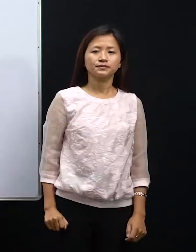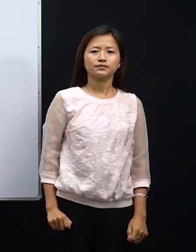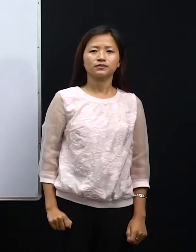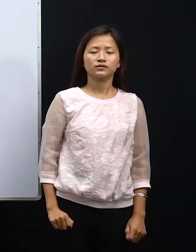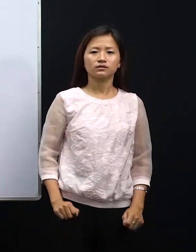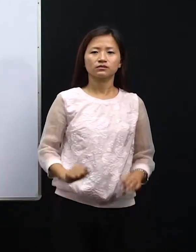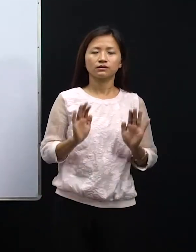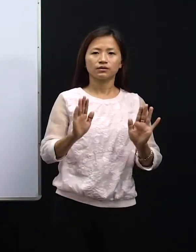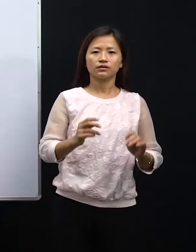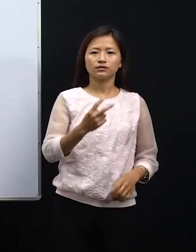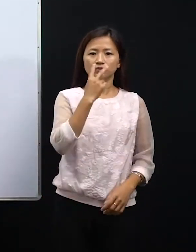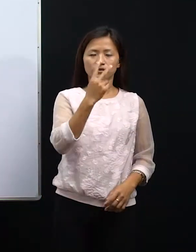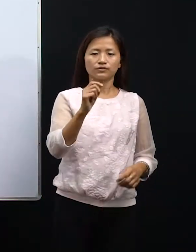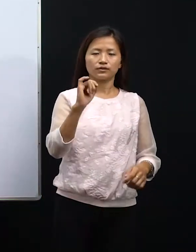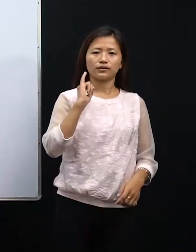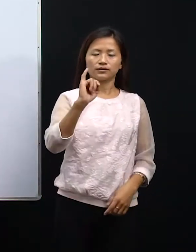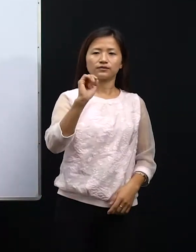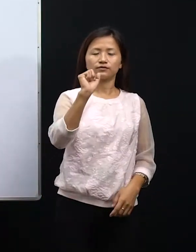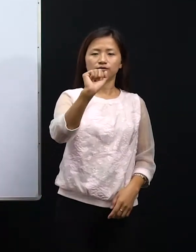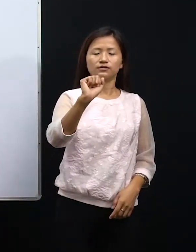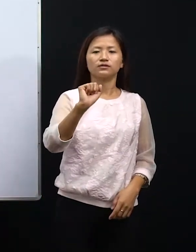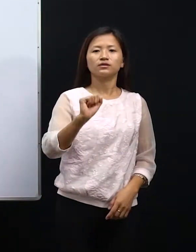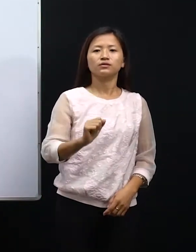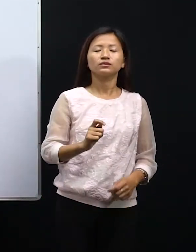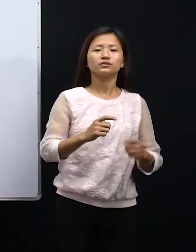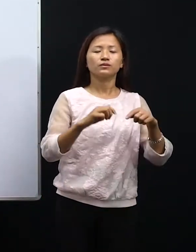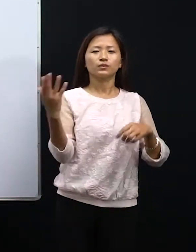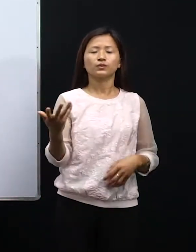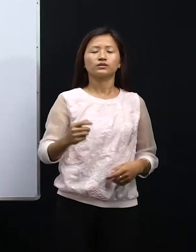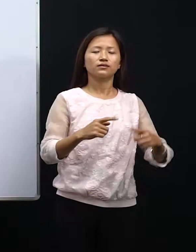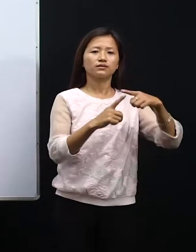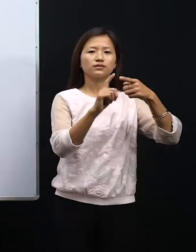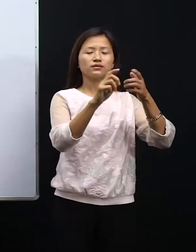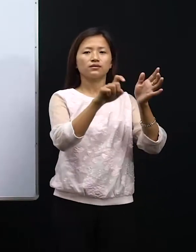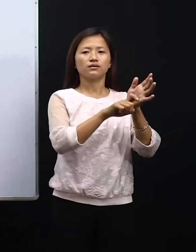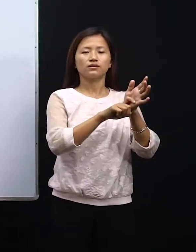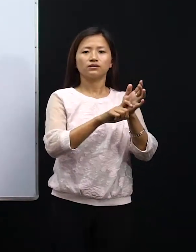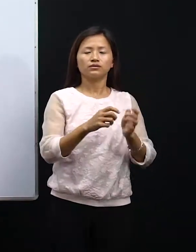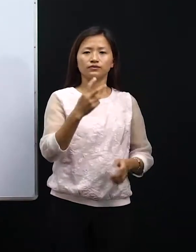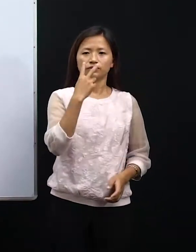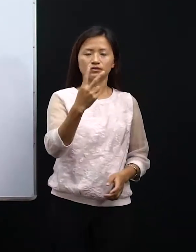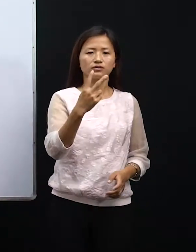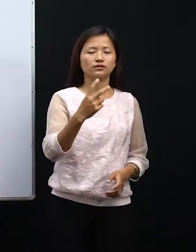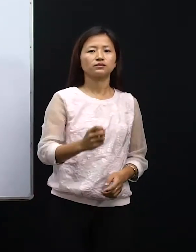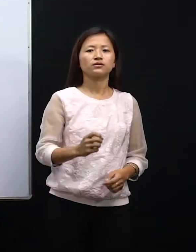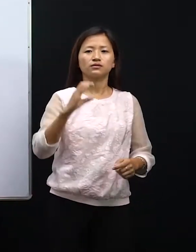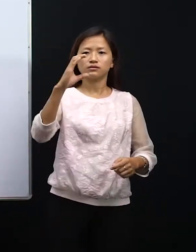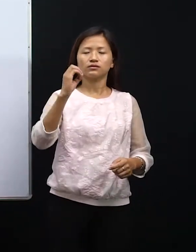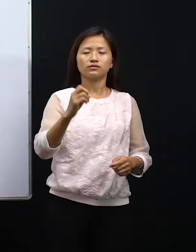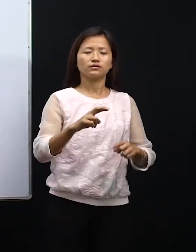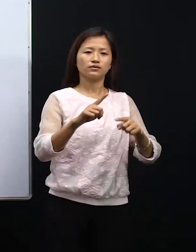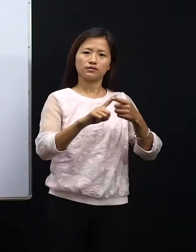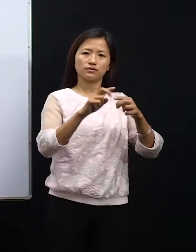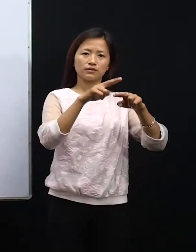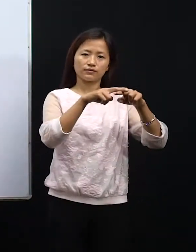So here you have to identify which are the terms and which are the coefficients. So